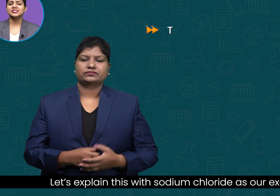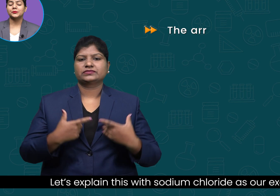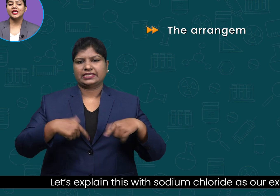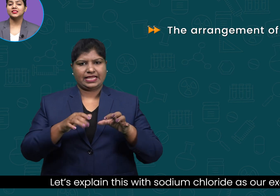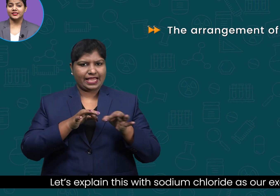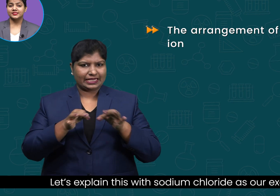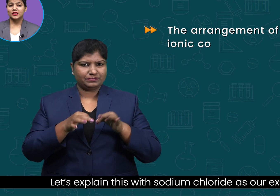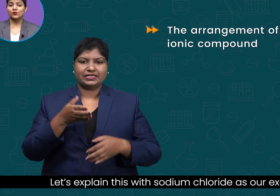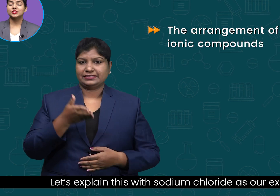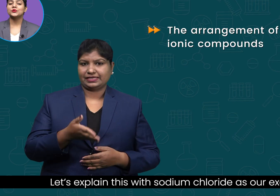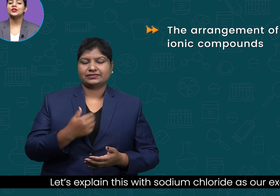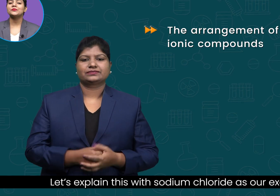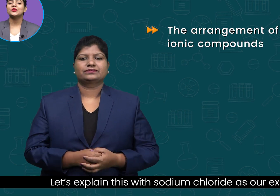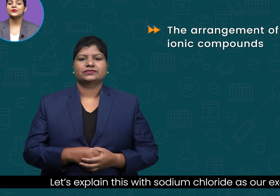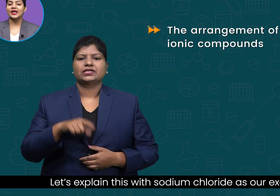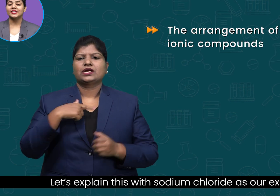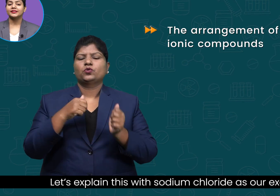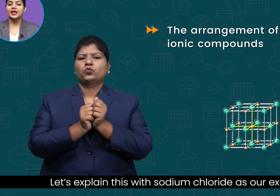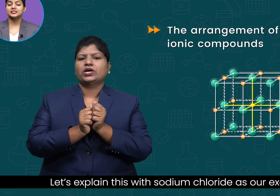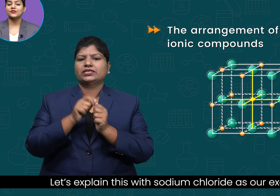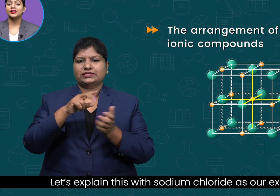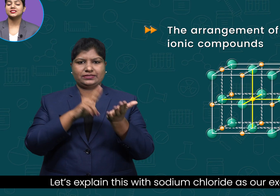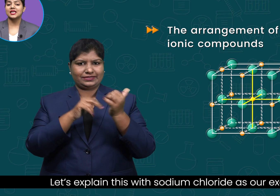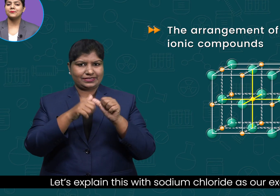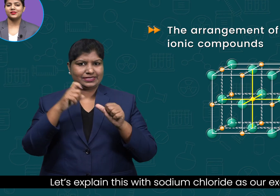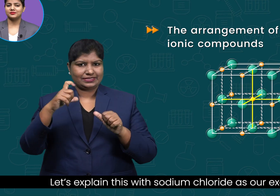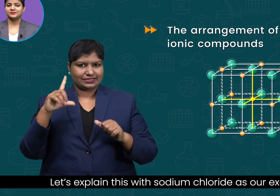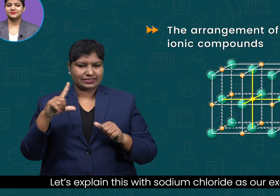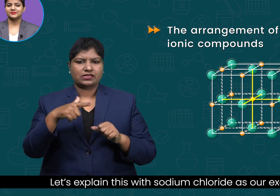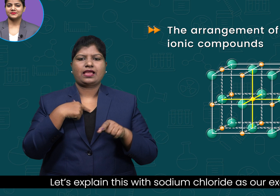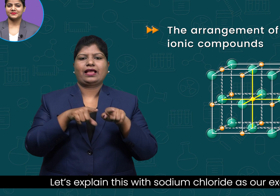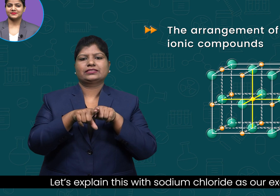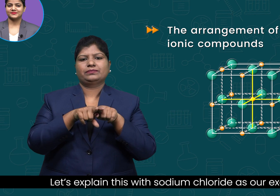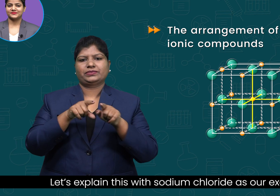Let us explain this with sodium chloride as our example.